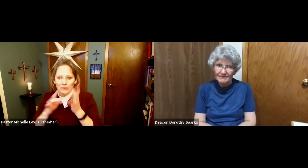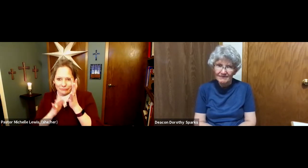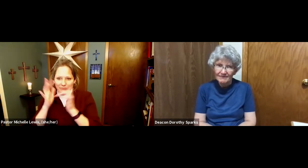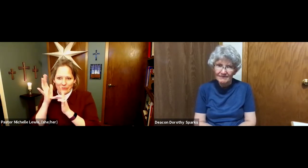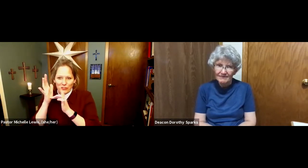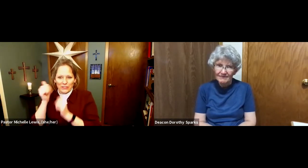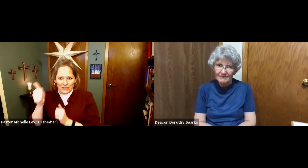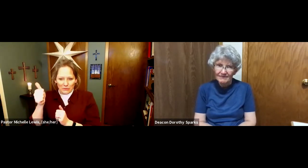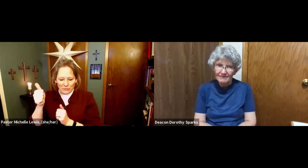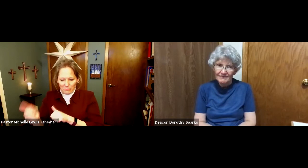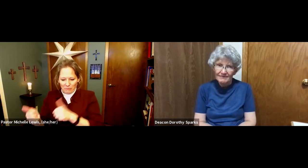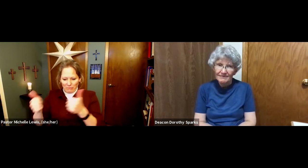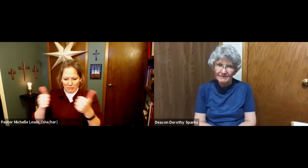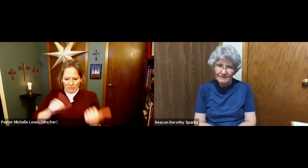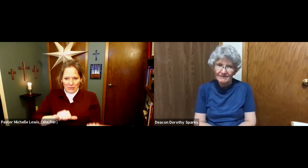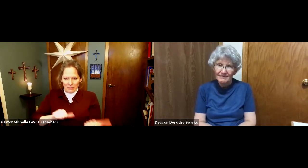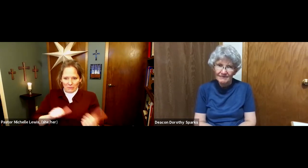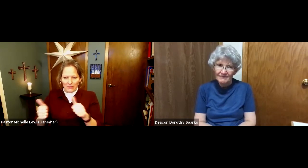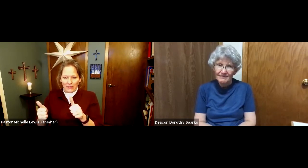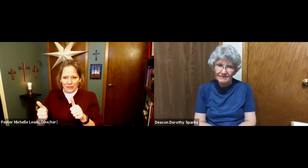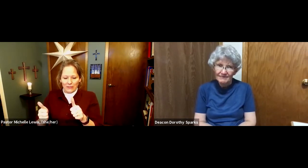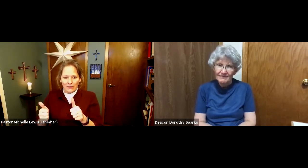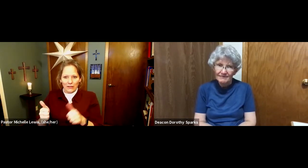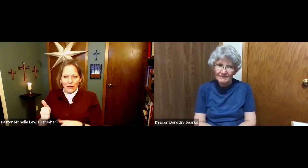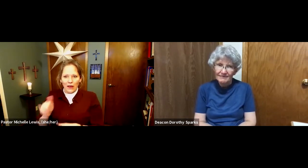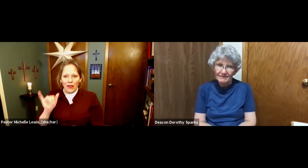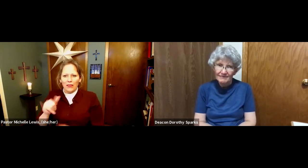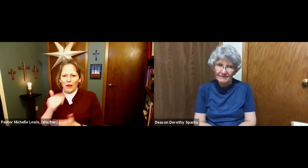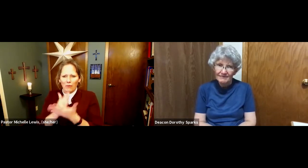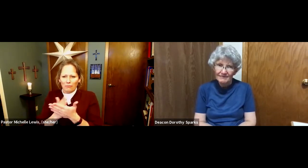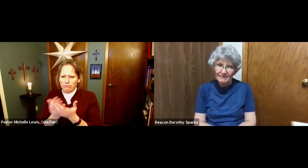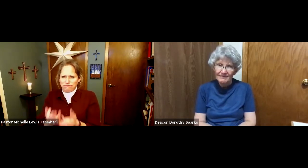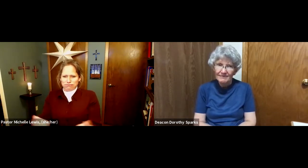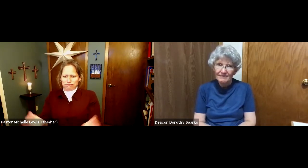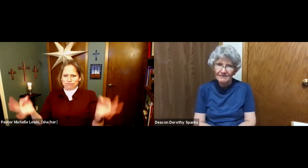the important thing about this story is that it's when Jesus was baptized.